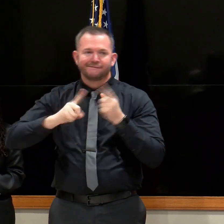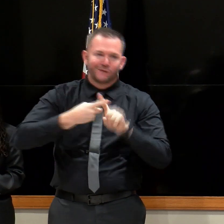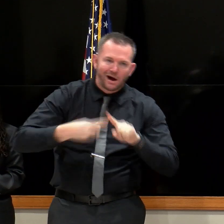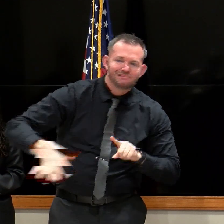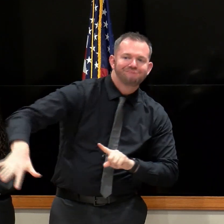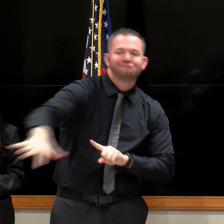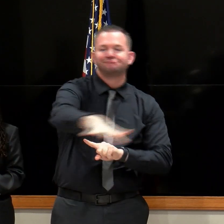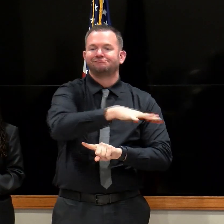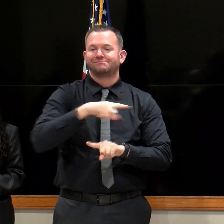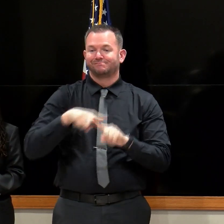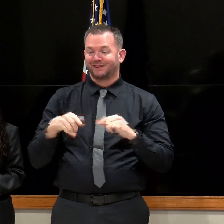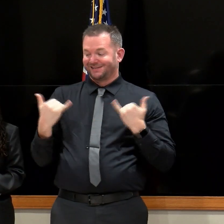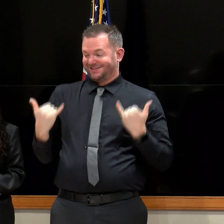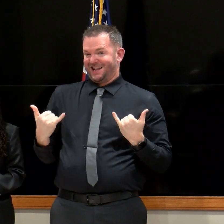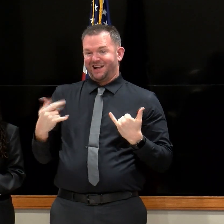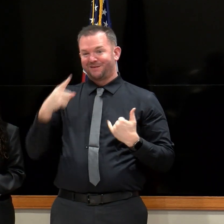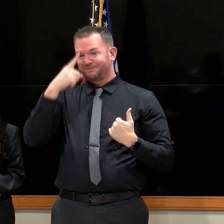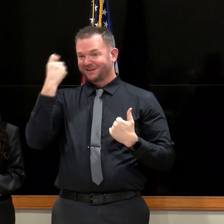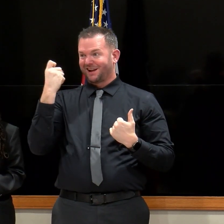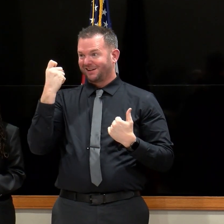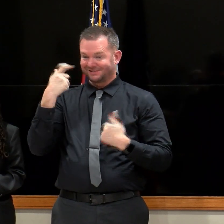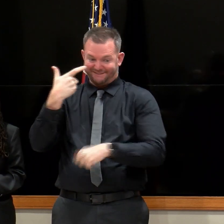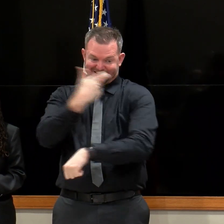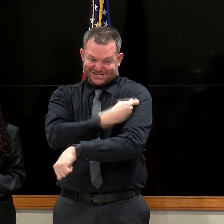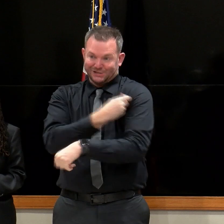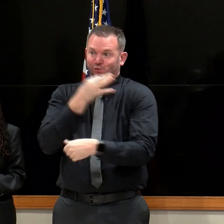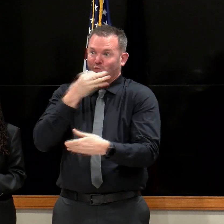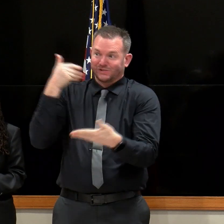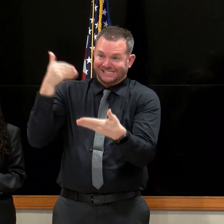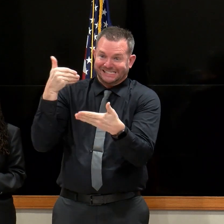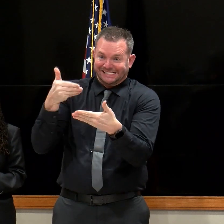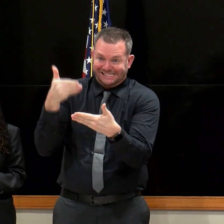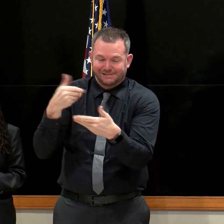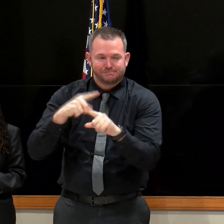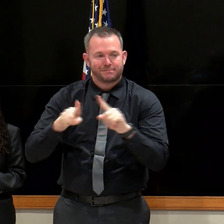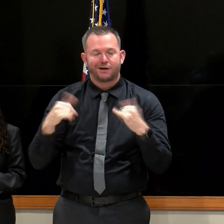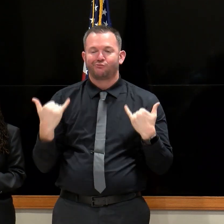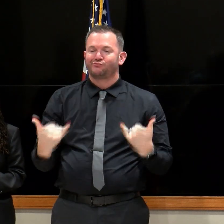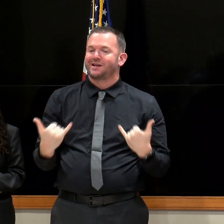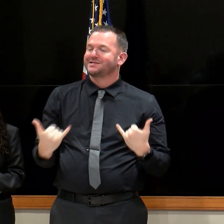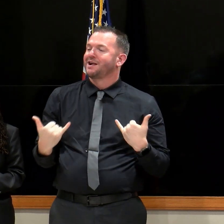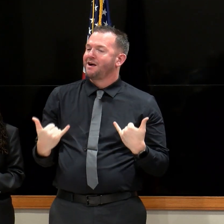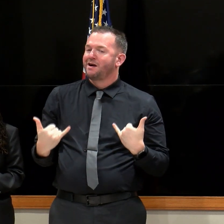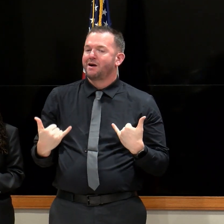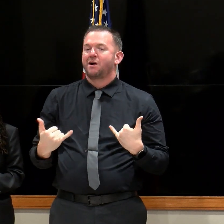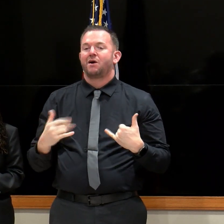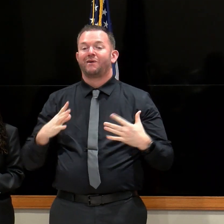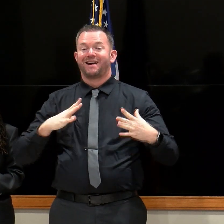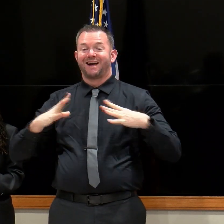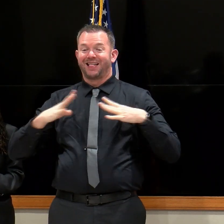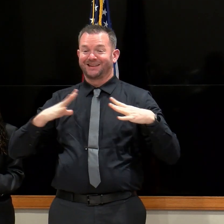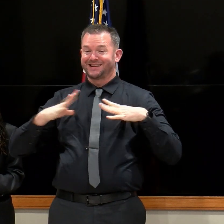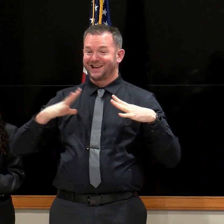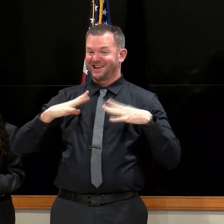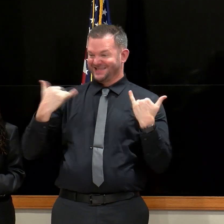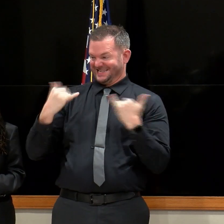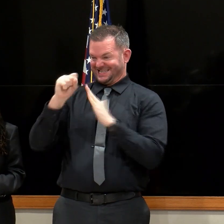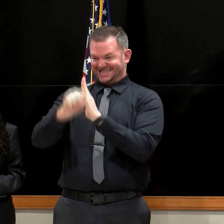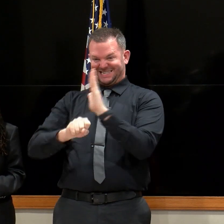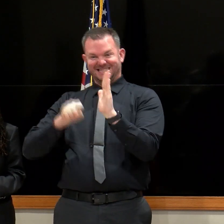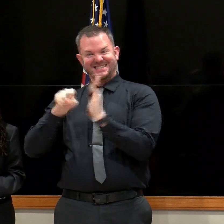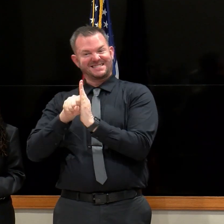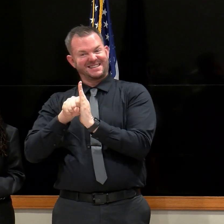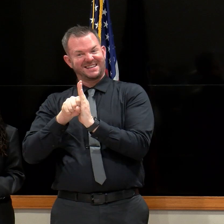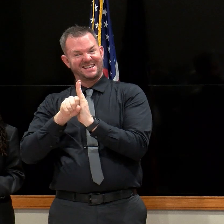vaccine. But right now, in the holiday season, as the virus rages on around